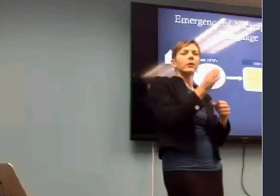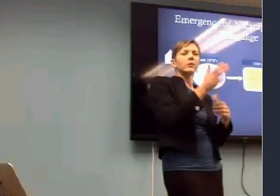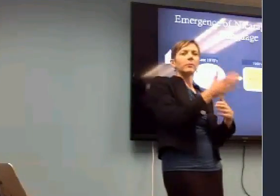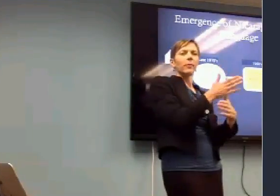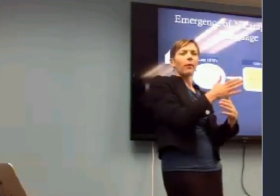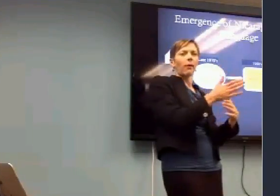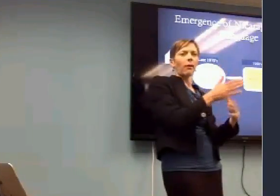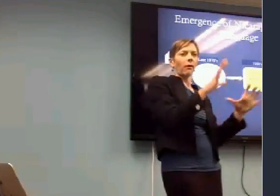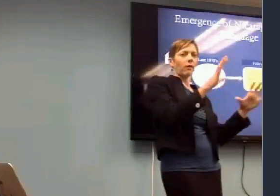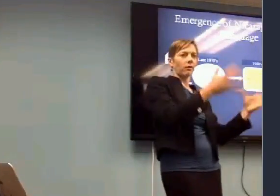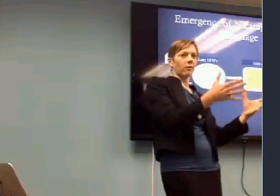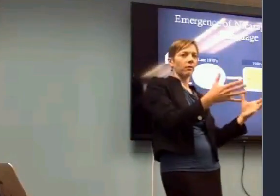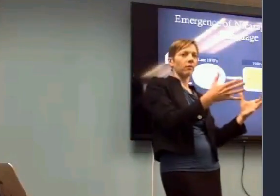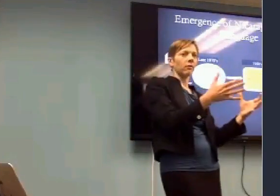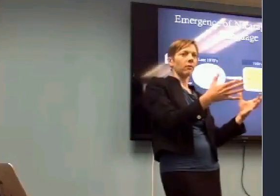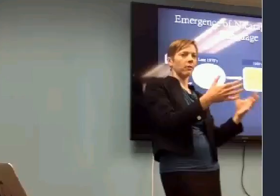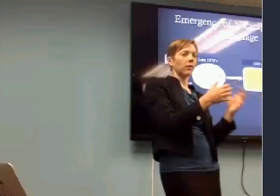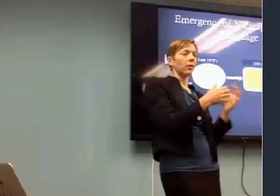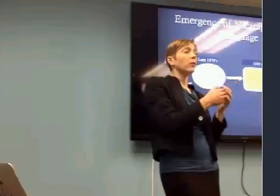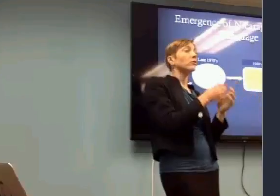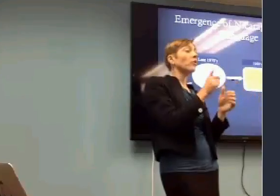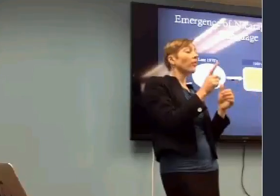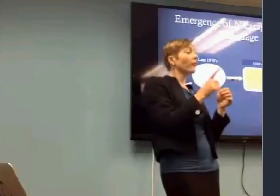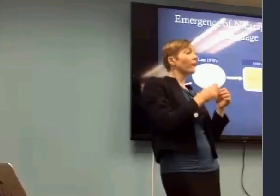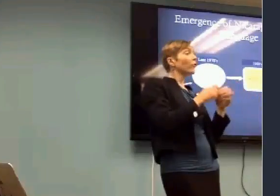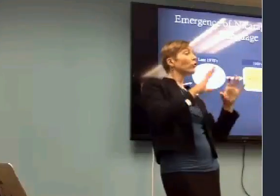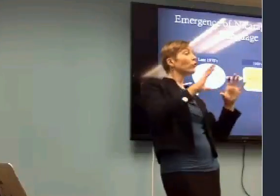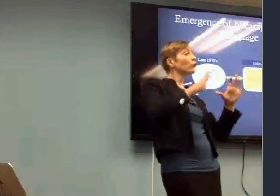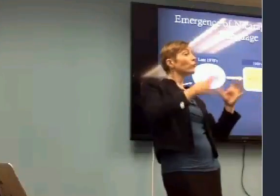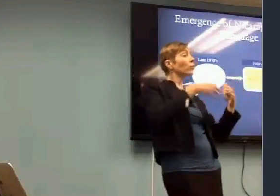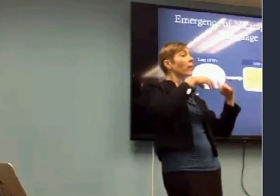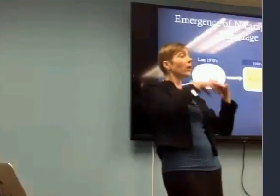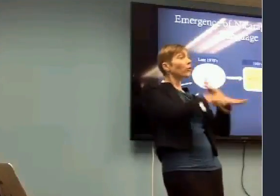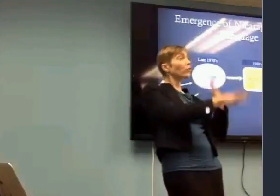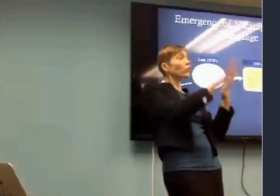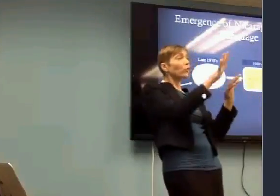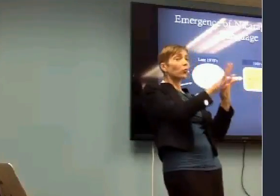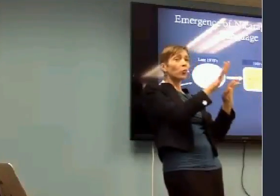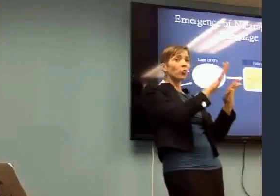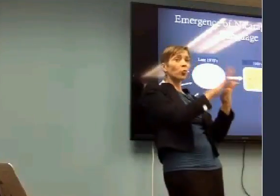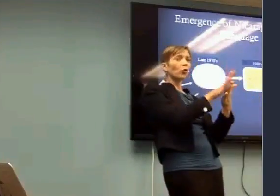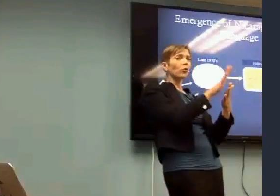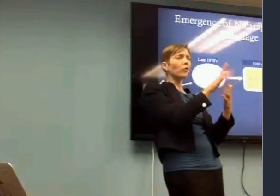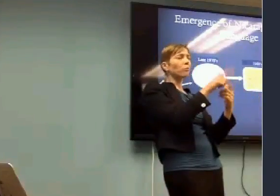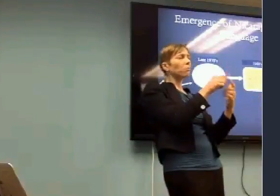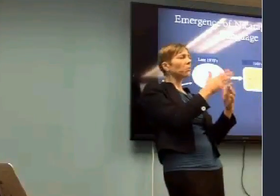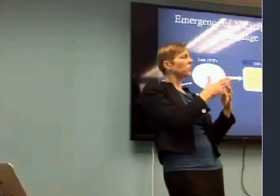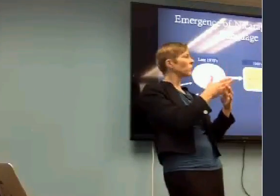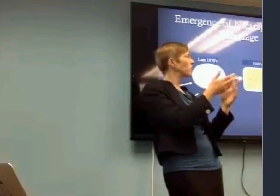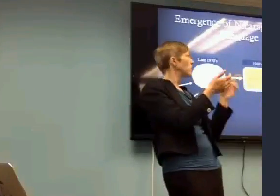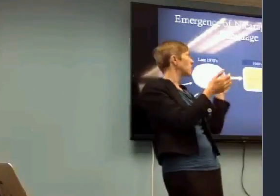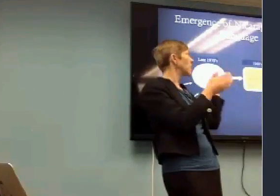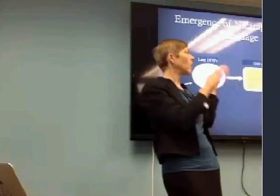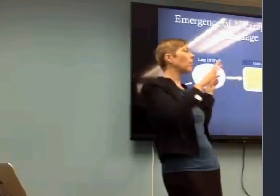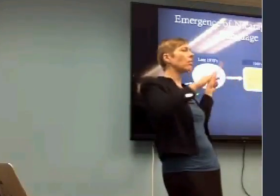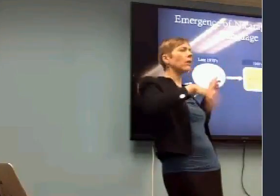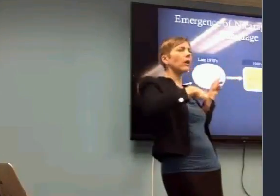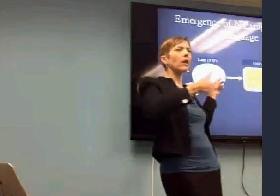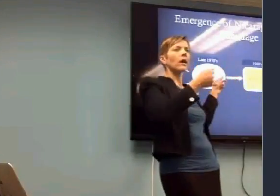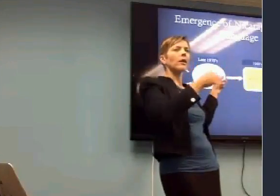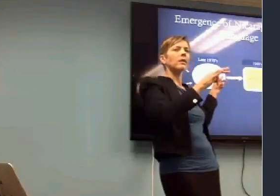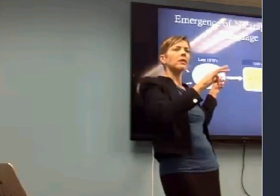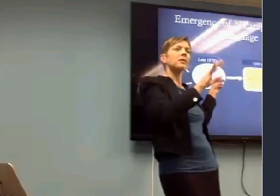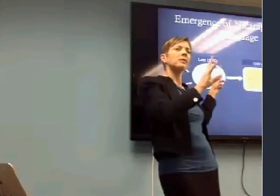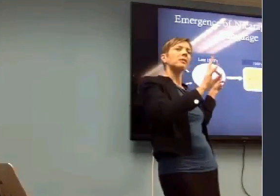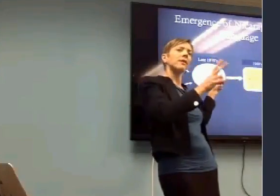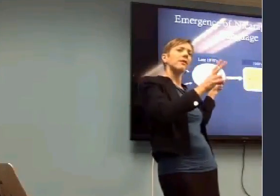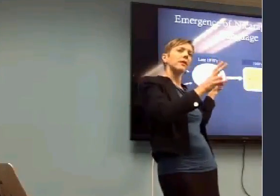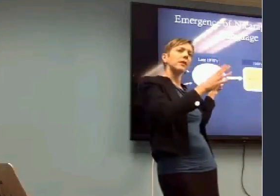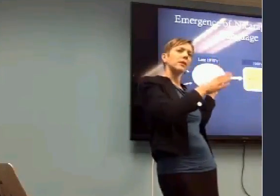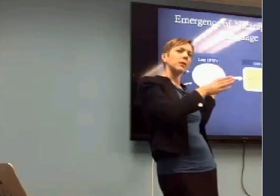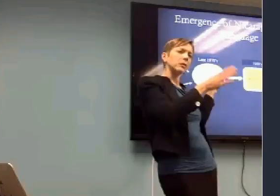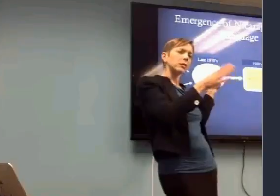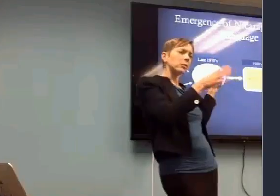kids, each cohort spans about 10 years. Those who enrolled in school between the late